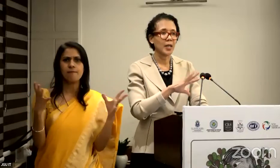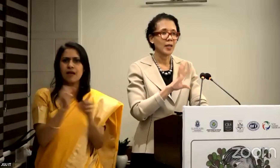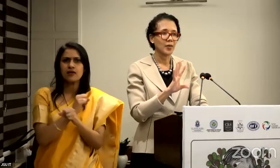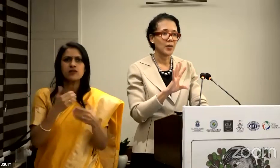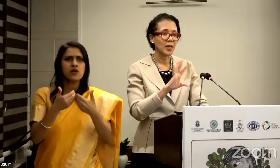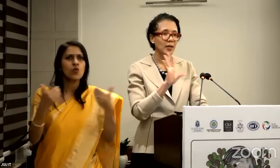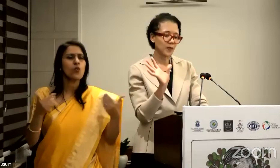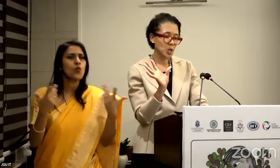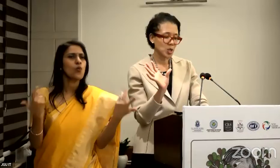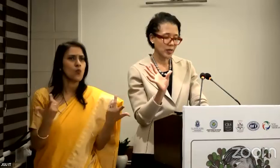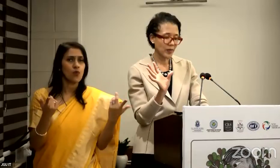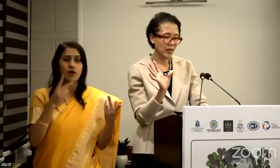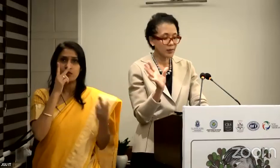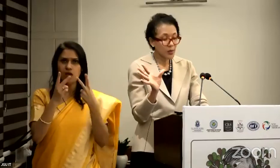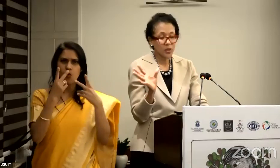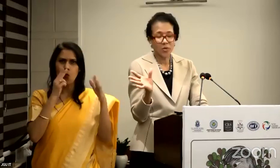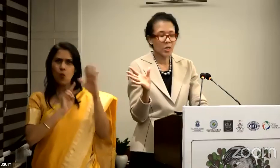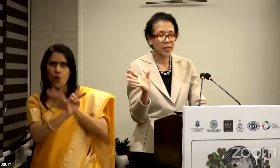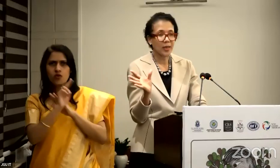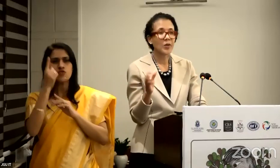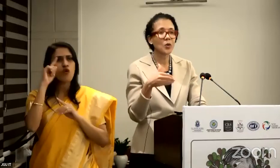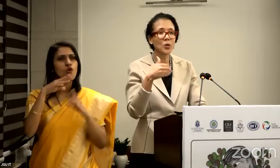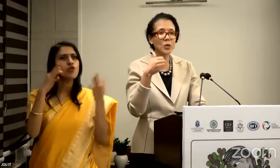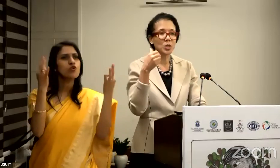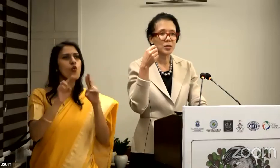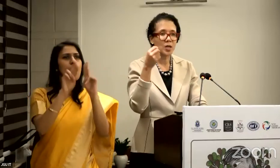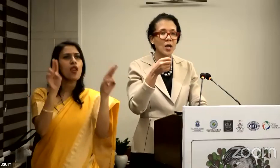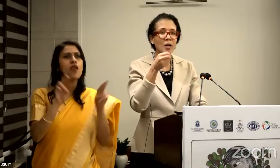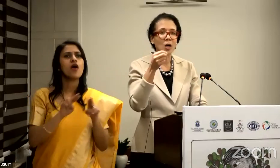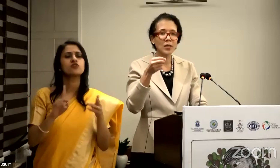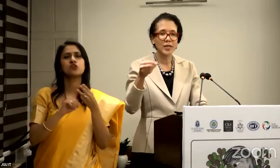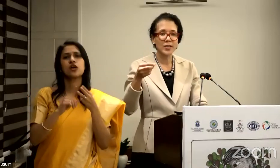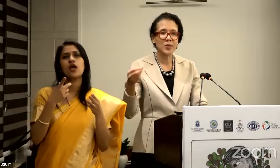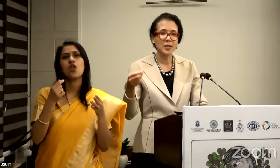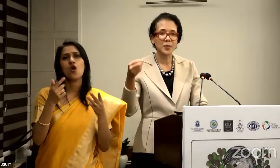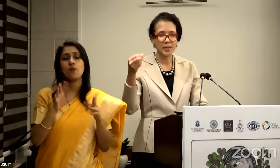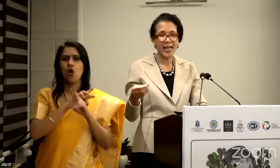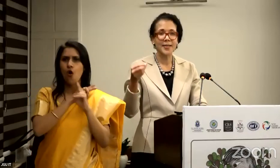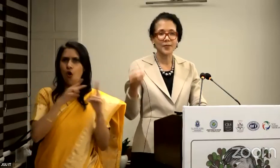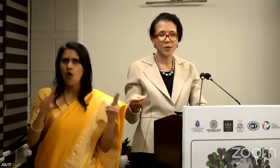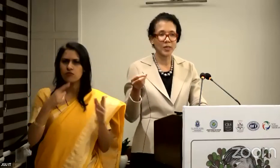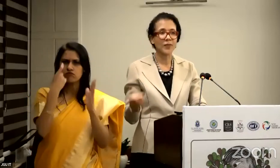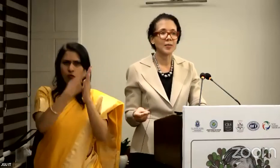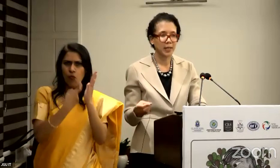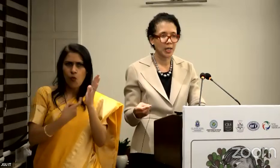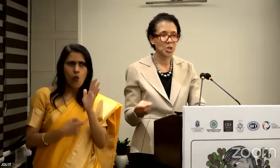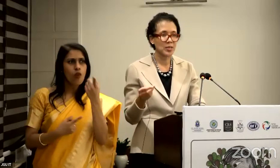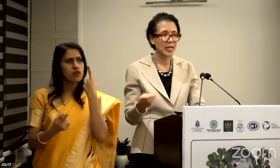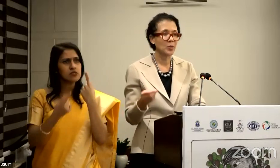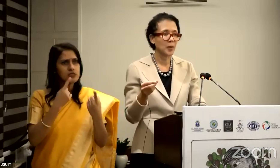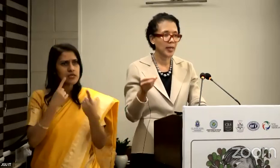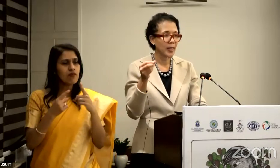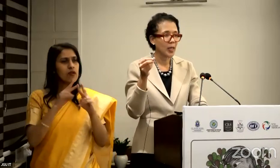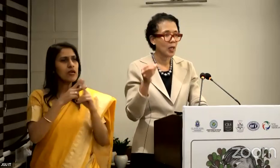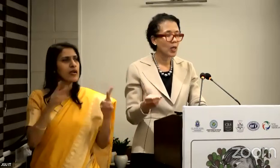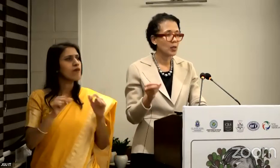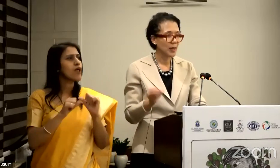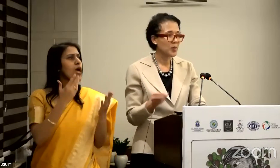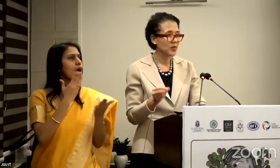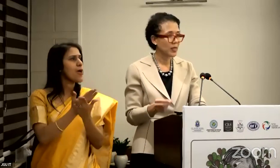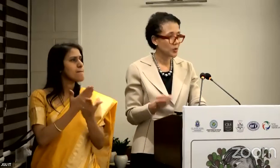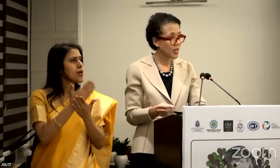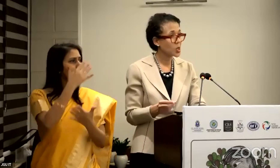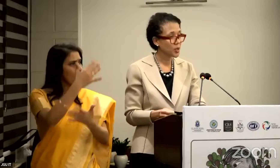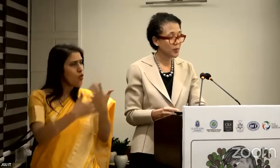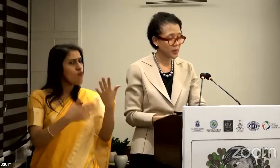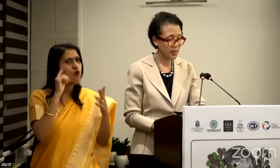from the vision of the new international economic order, which saw all of these principles as affirmative obligations held by all members